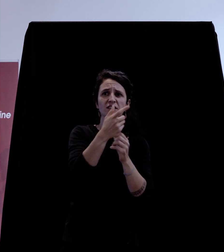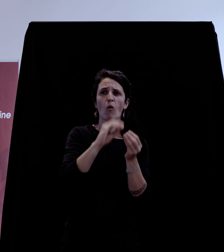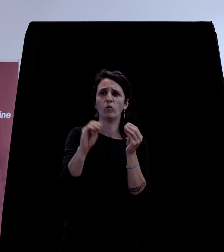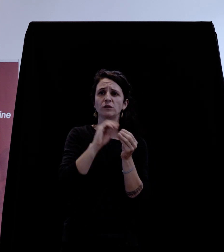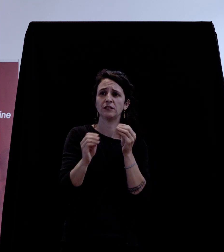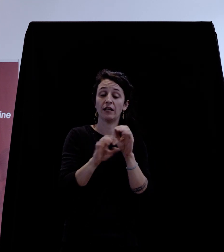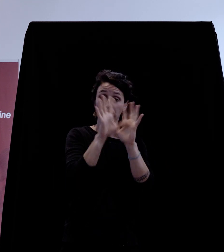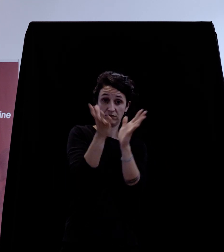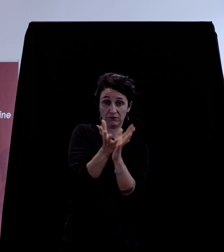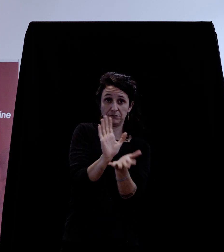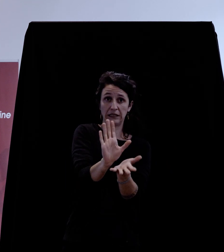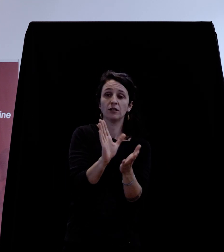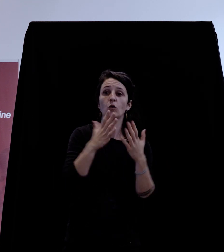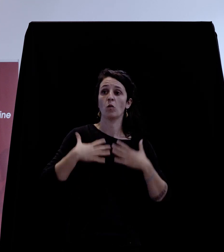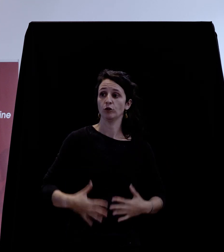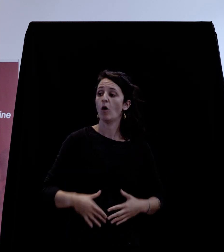There's verbal behaviors,